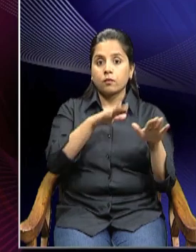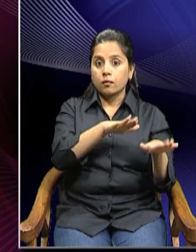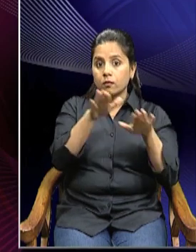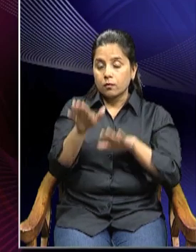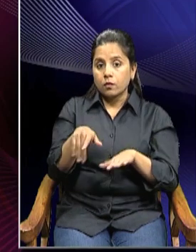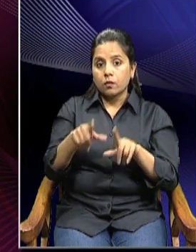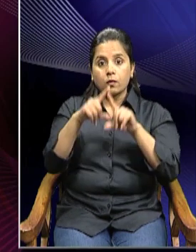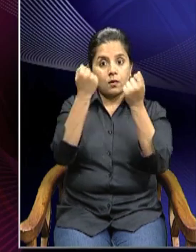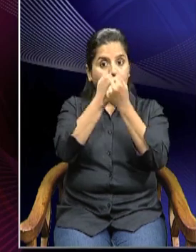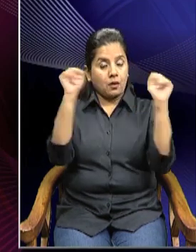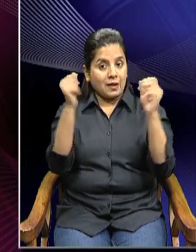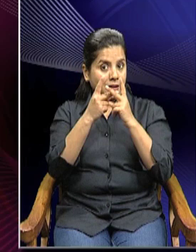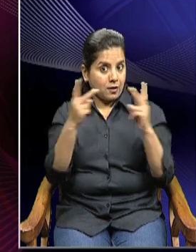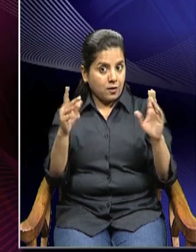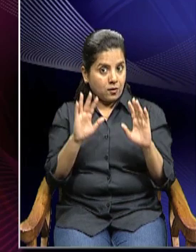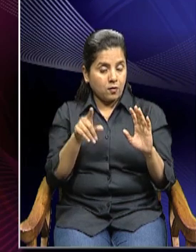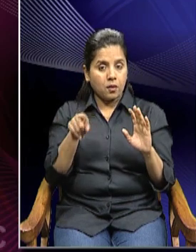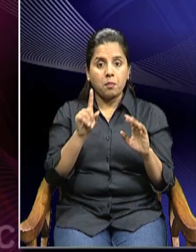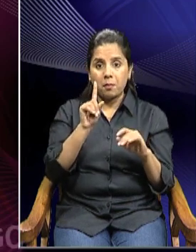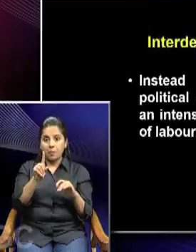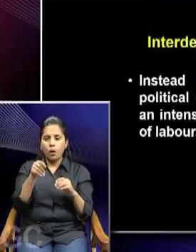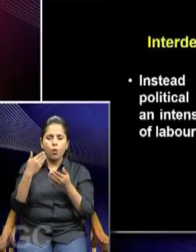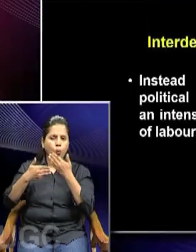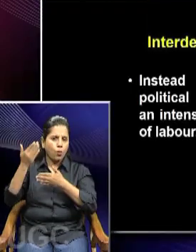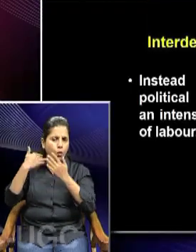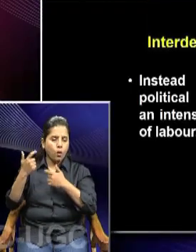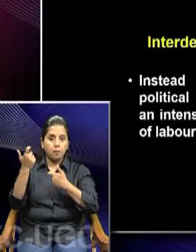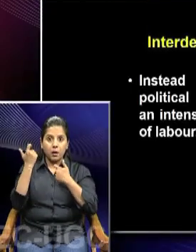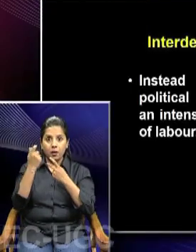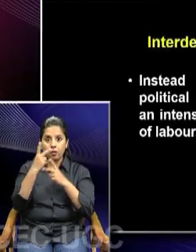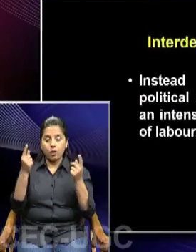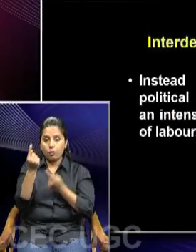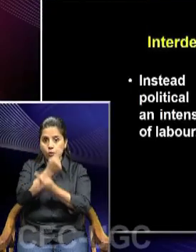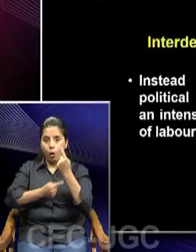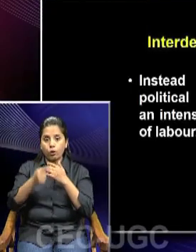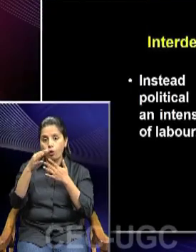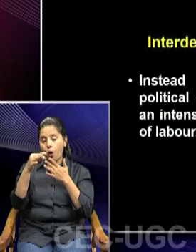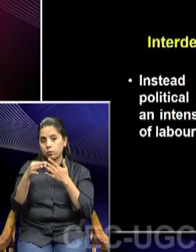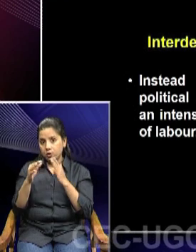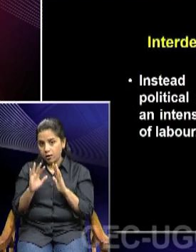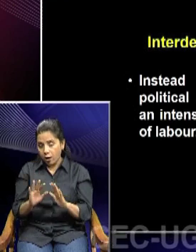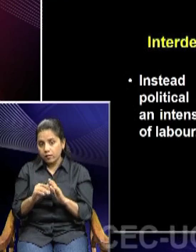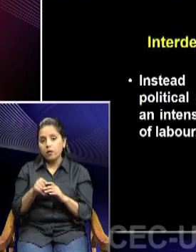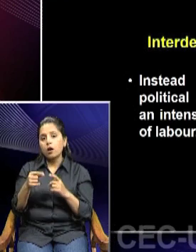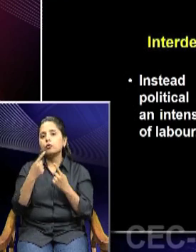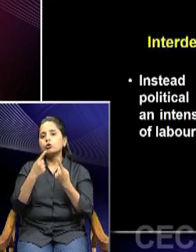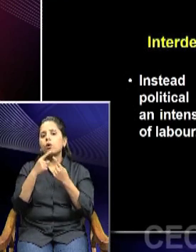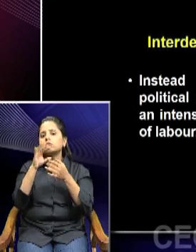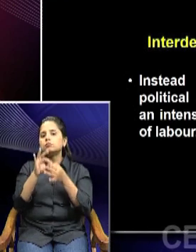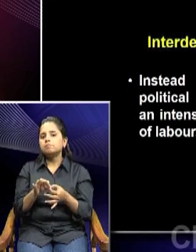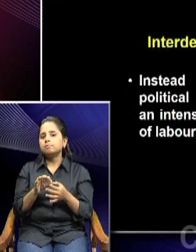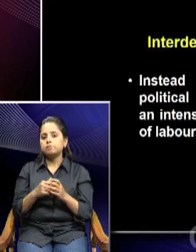Interdependence liberalism, instead of traditional military political option, talks